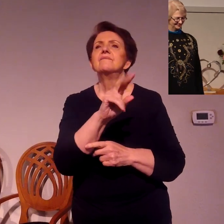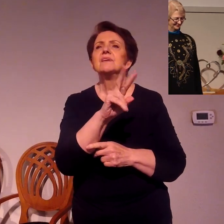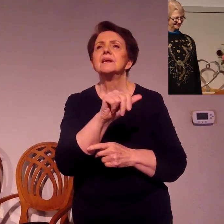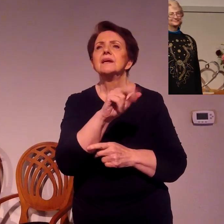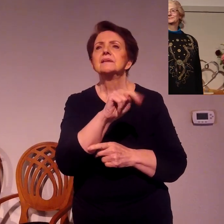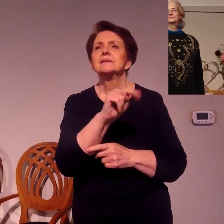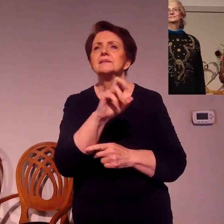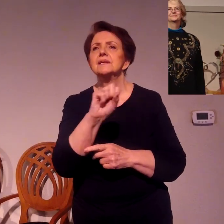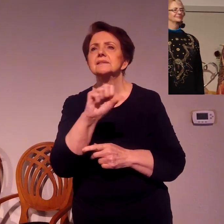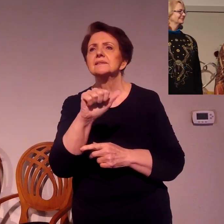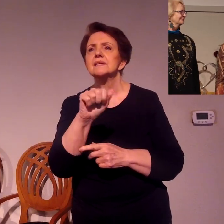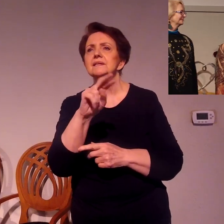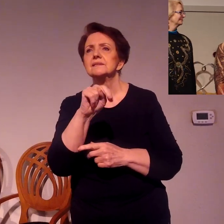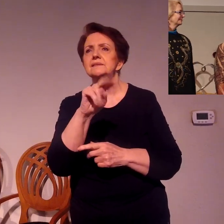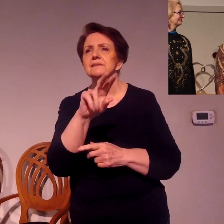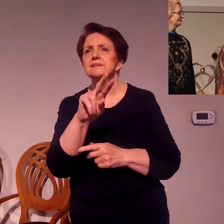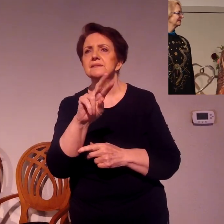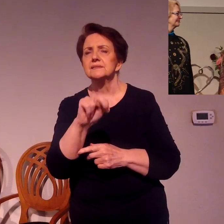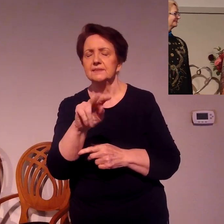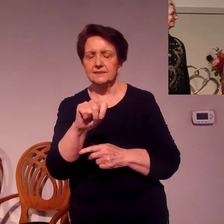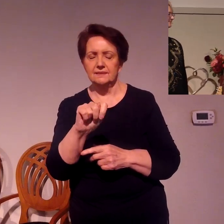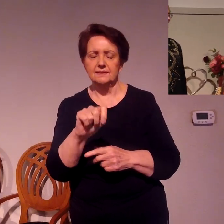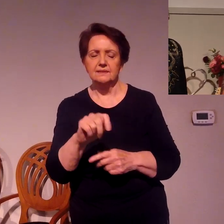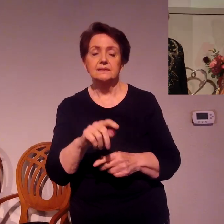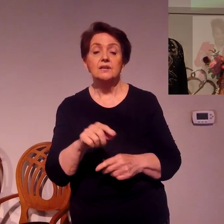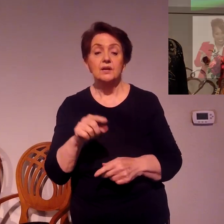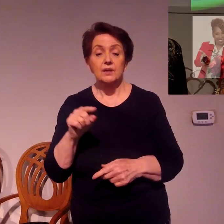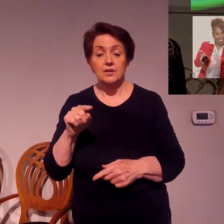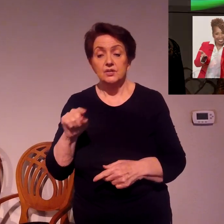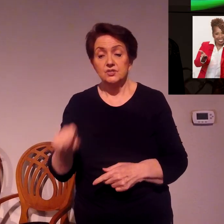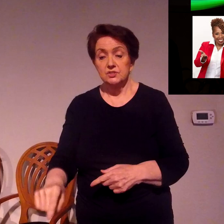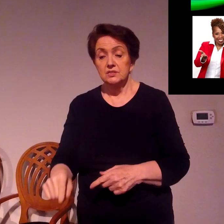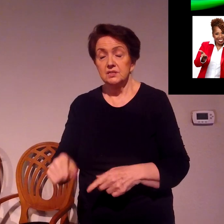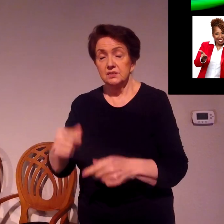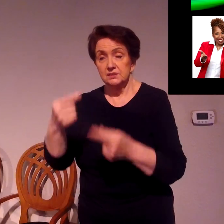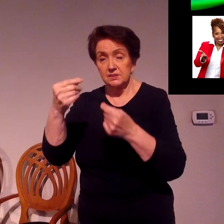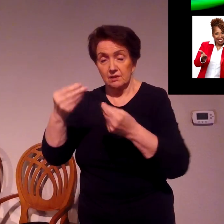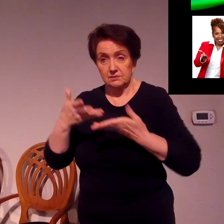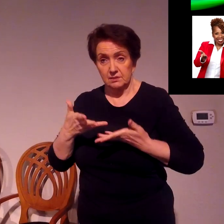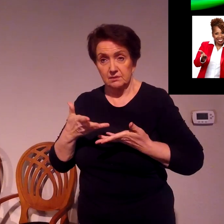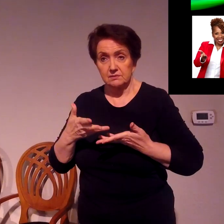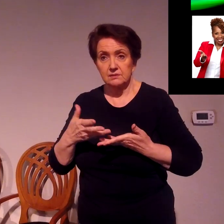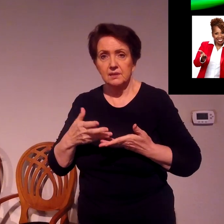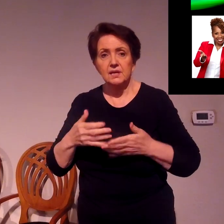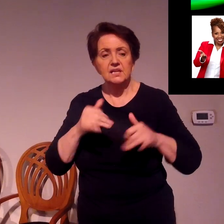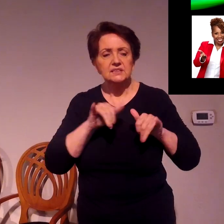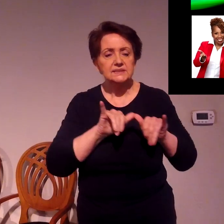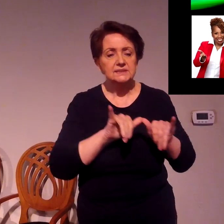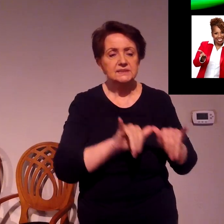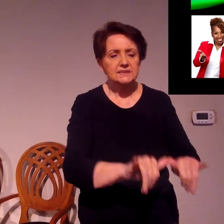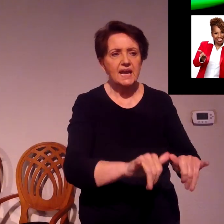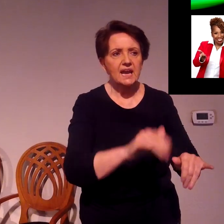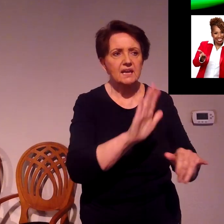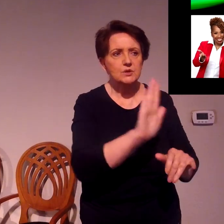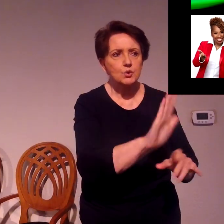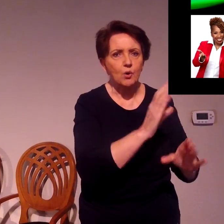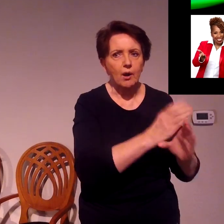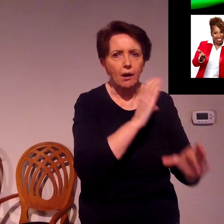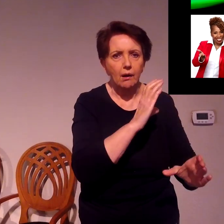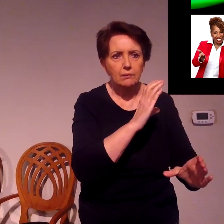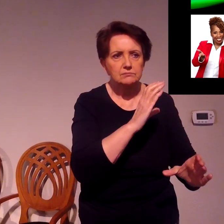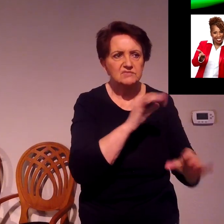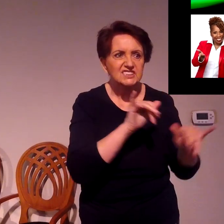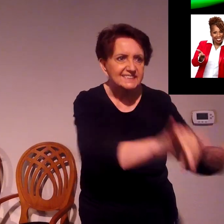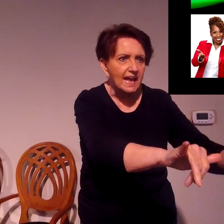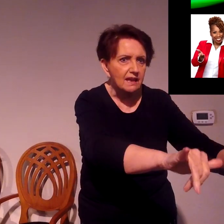together today. Okay? Iyanla tells us to stay in your car. Stay